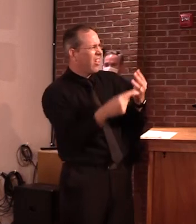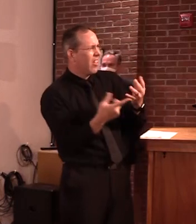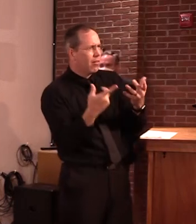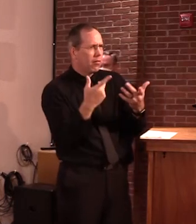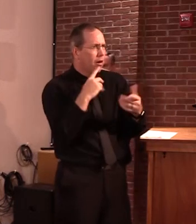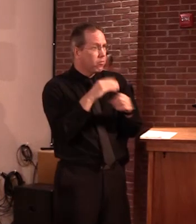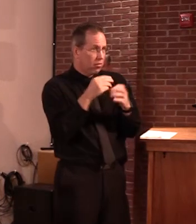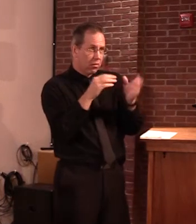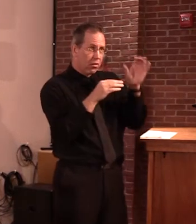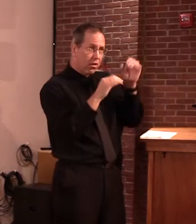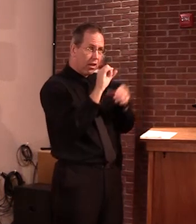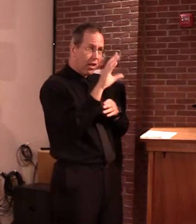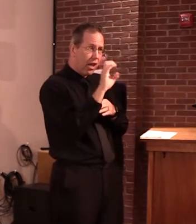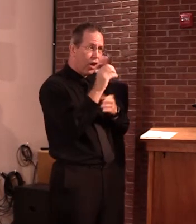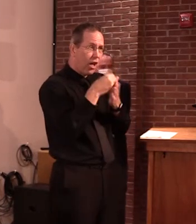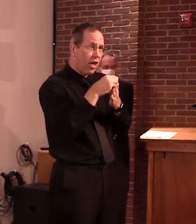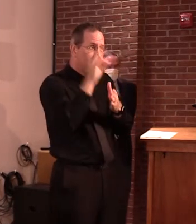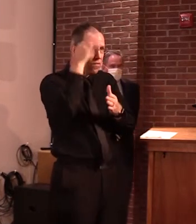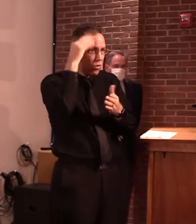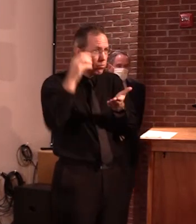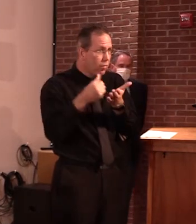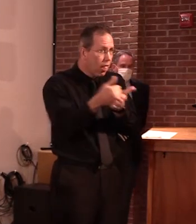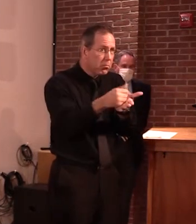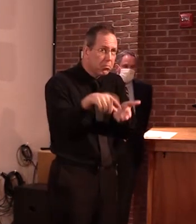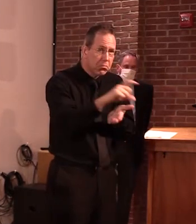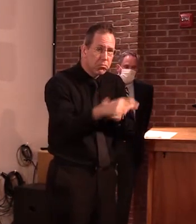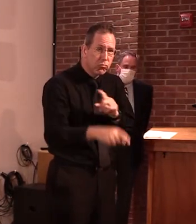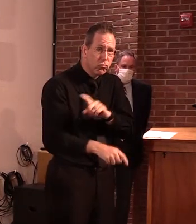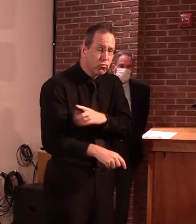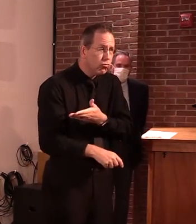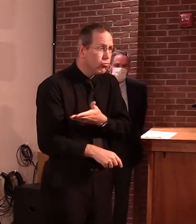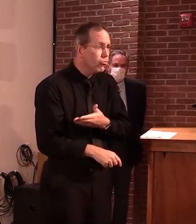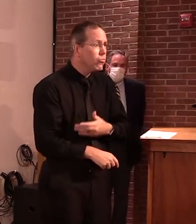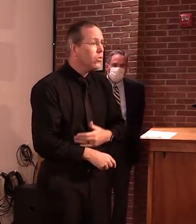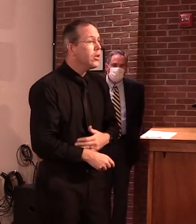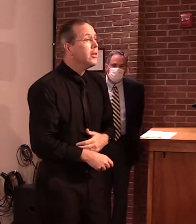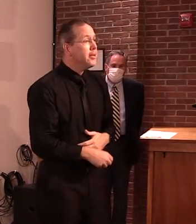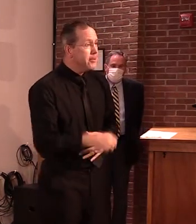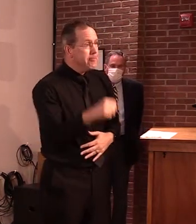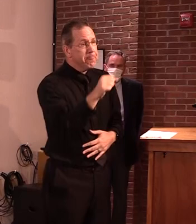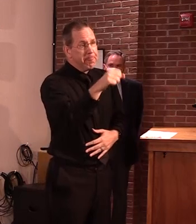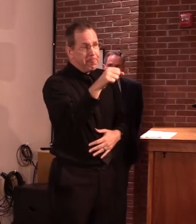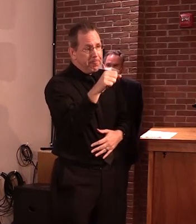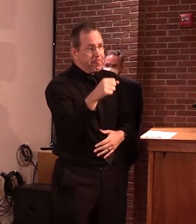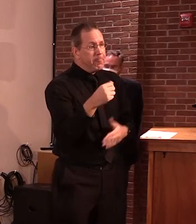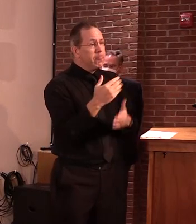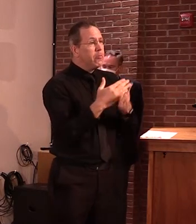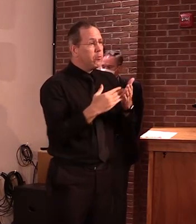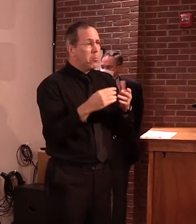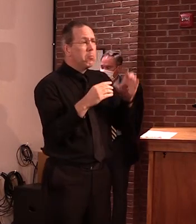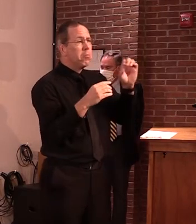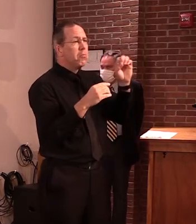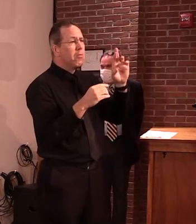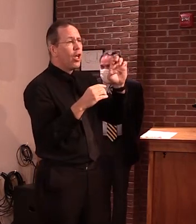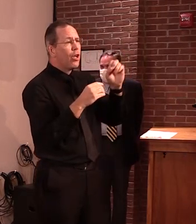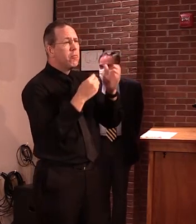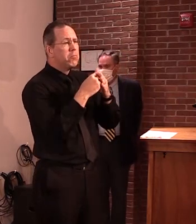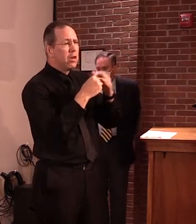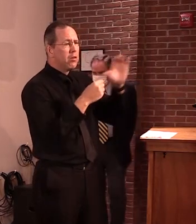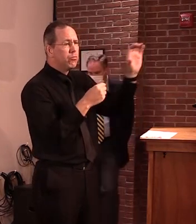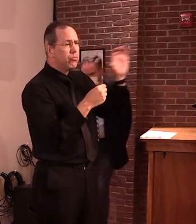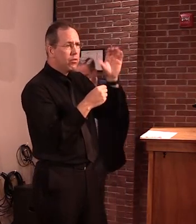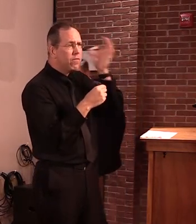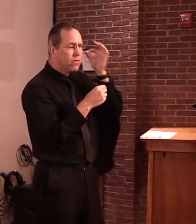education, there has been CARE dollars that have gone to education. So it shouldn't be a lack of resources.